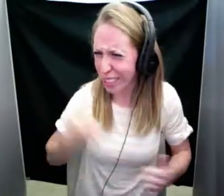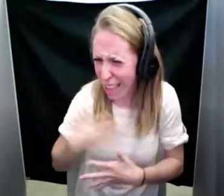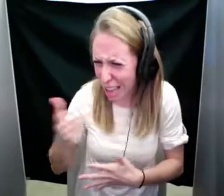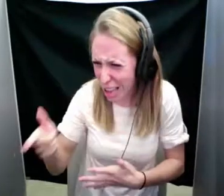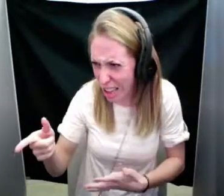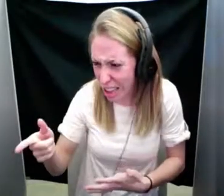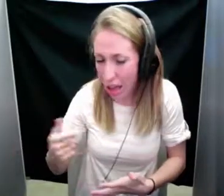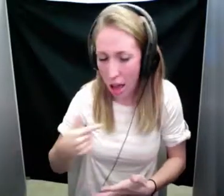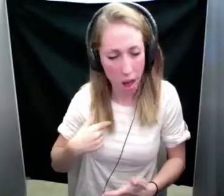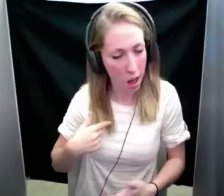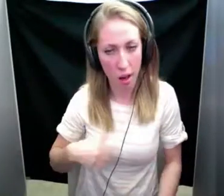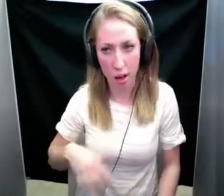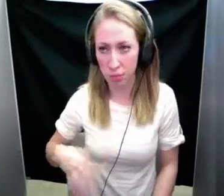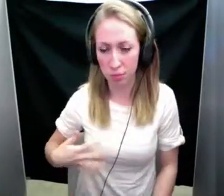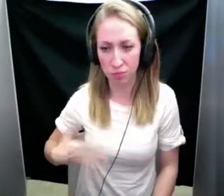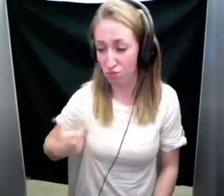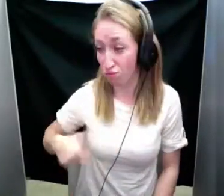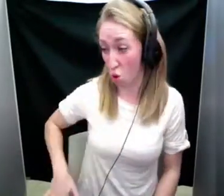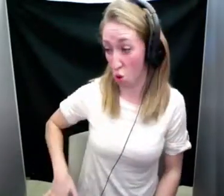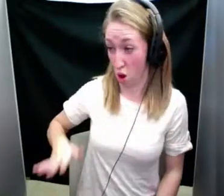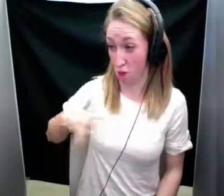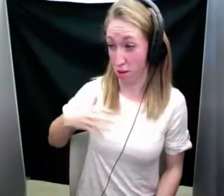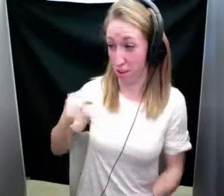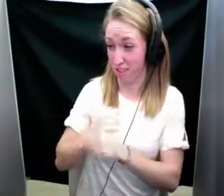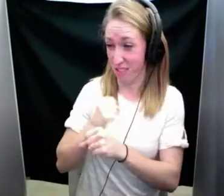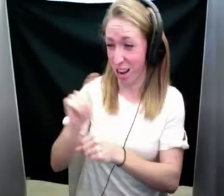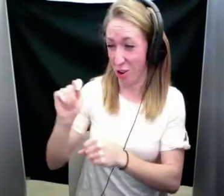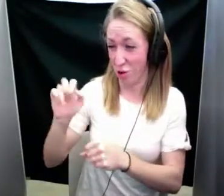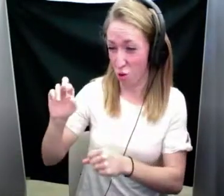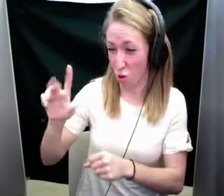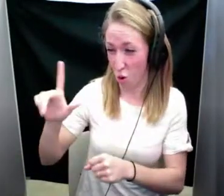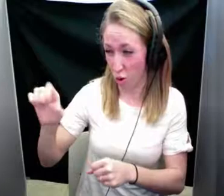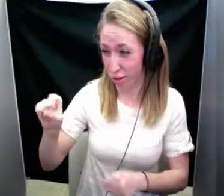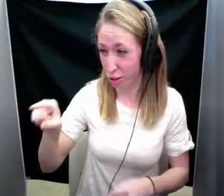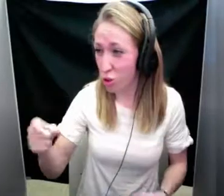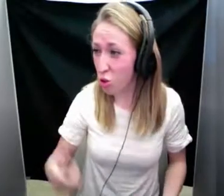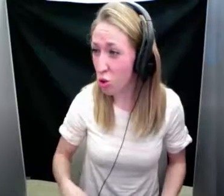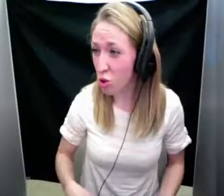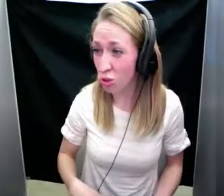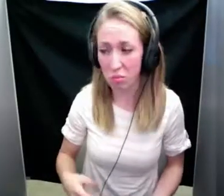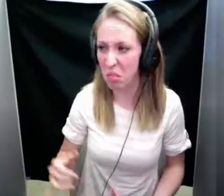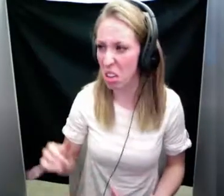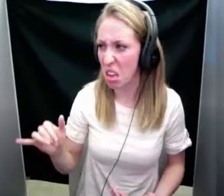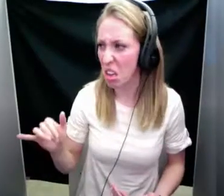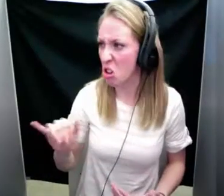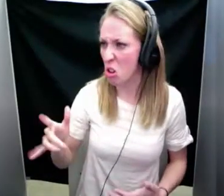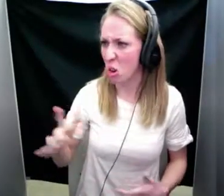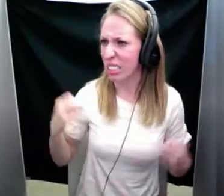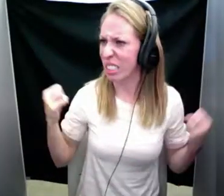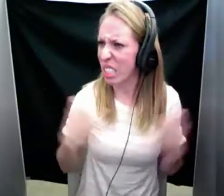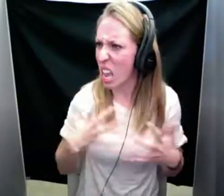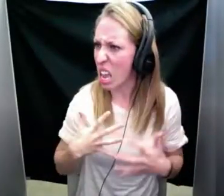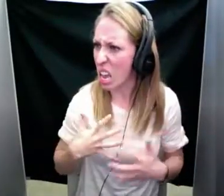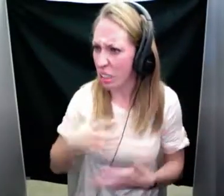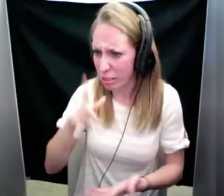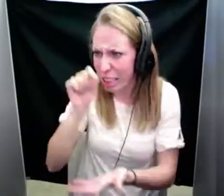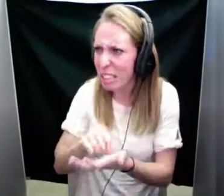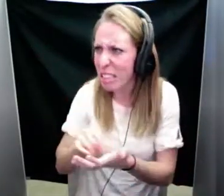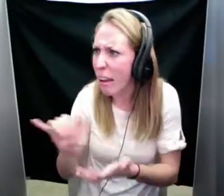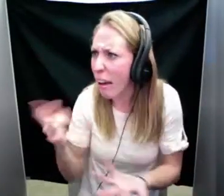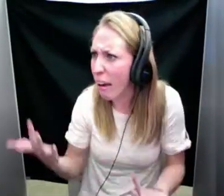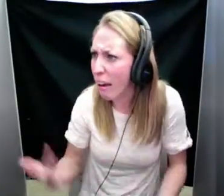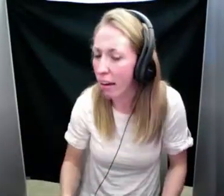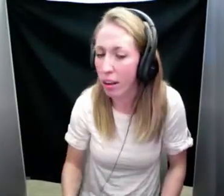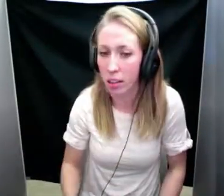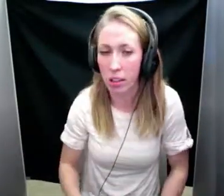was your age, I dealt with those creatures all the time, but you're nothing but a chicken. Well, wasn't too much he could say, so he went over to the corner